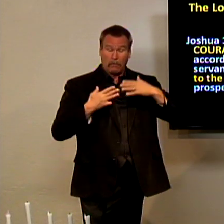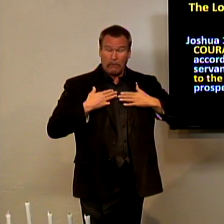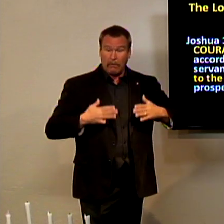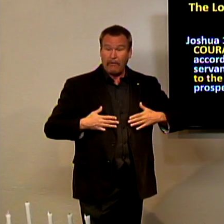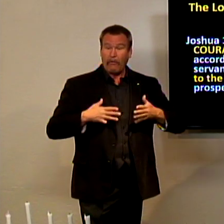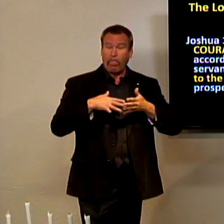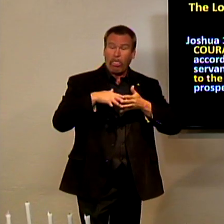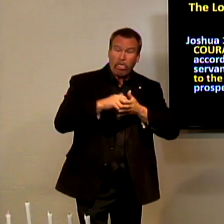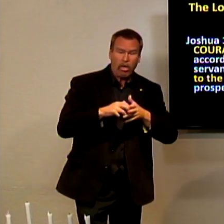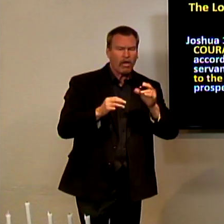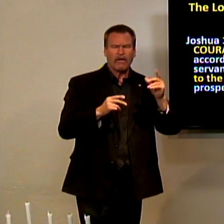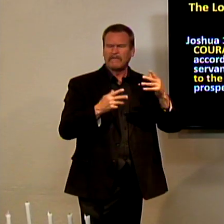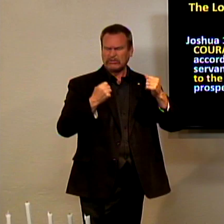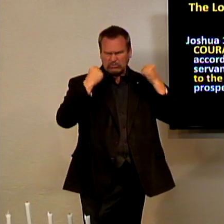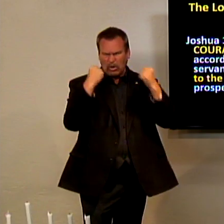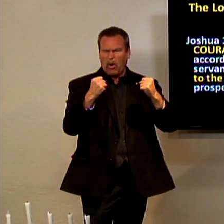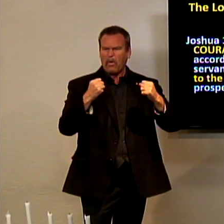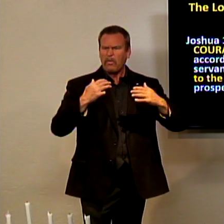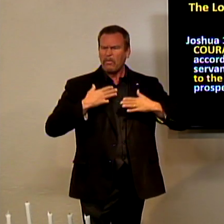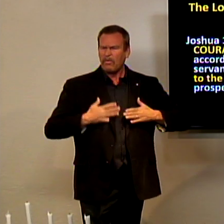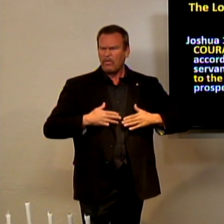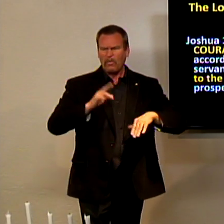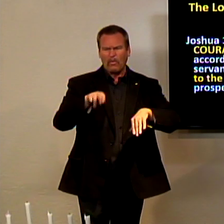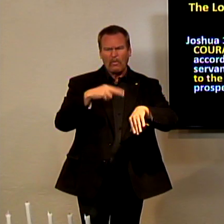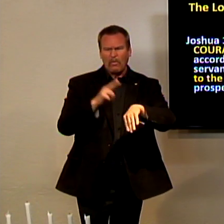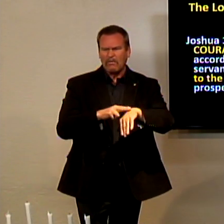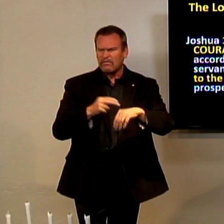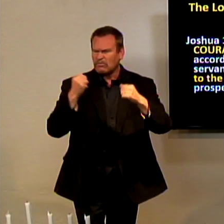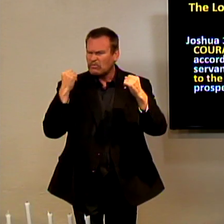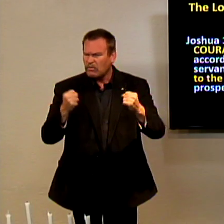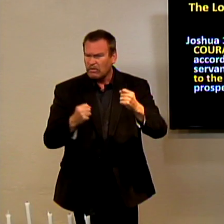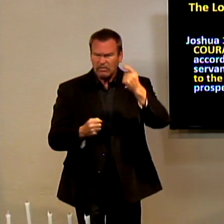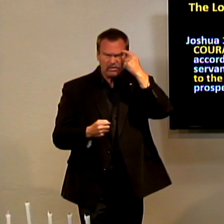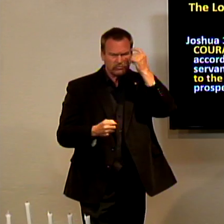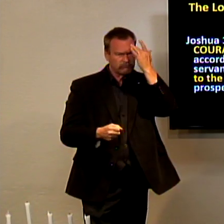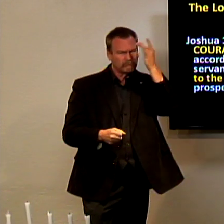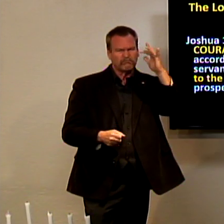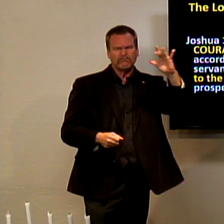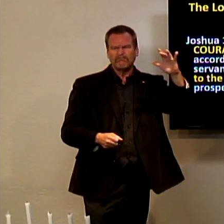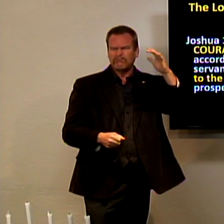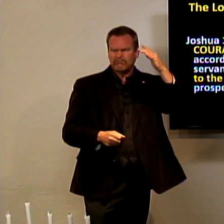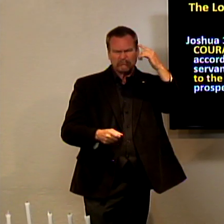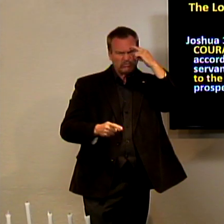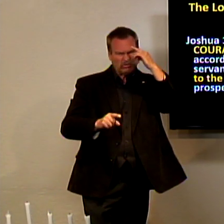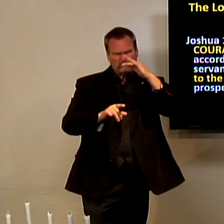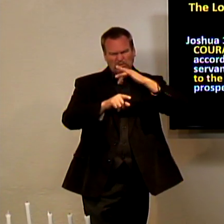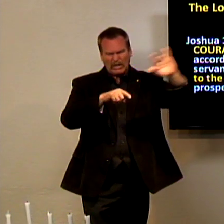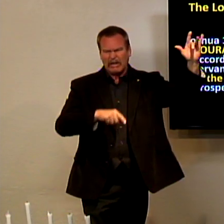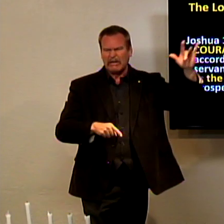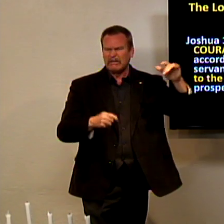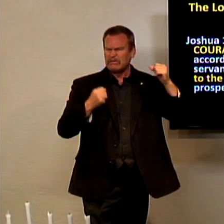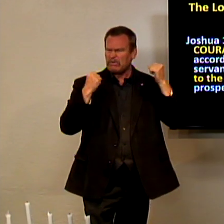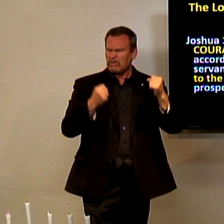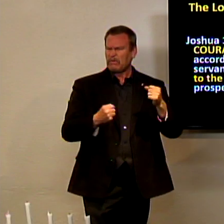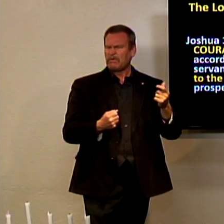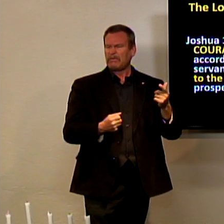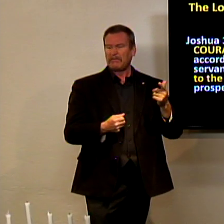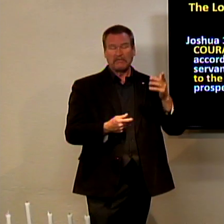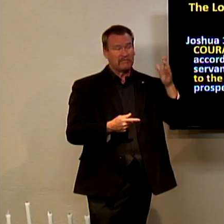But when he died, his body was weak, but his mind was strong. And he was mentally very sharp at 120 years